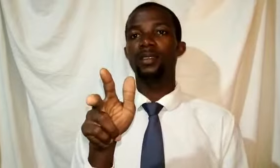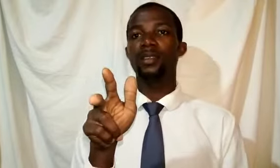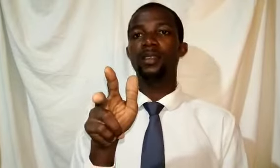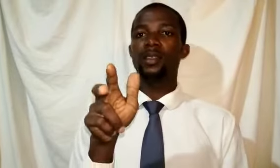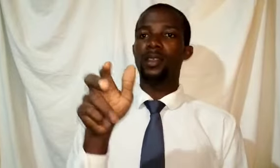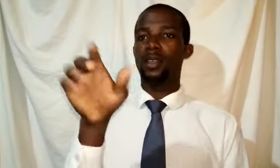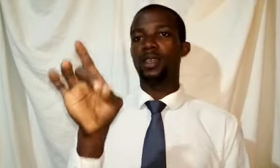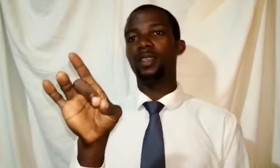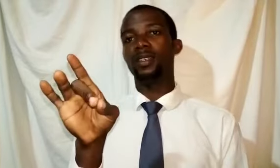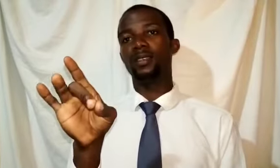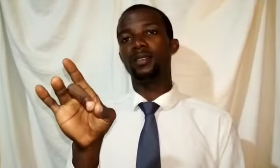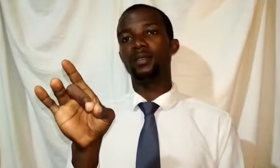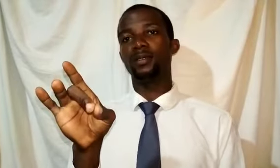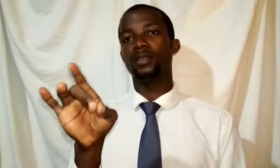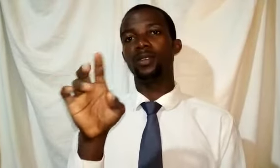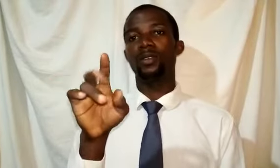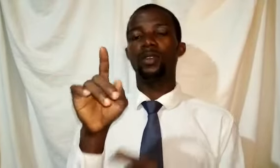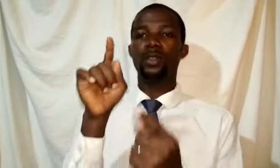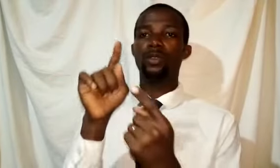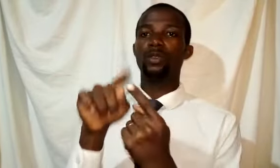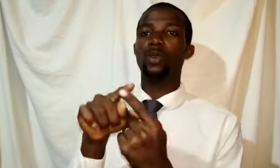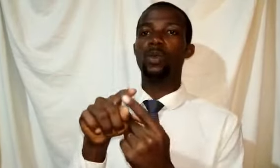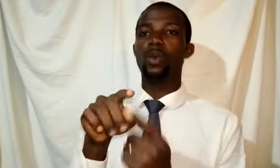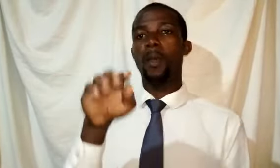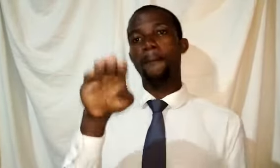1338 to base 2.